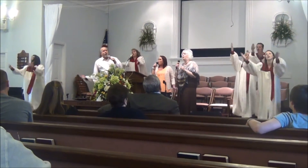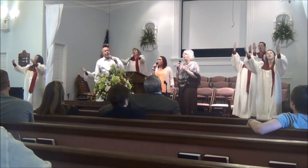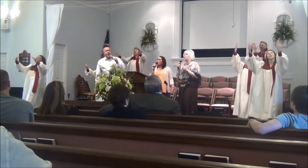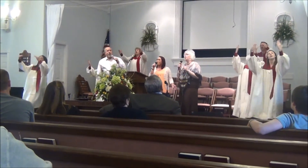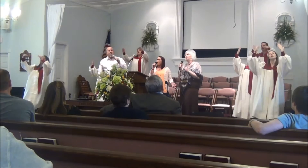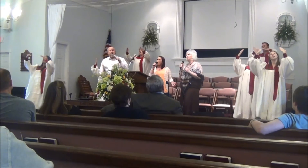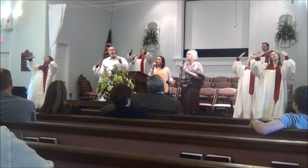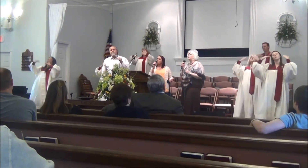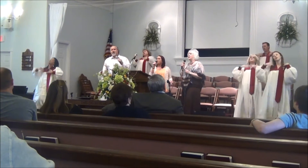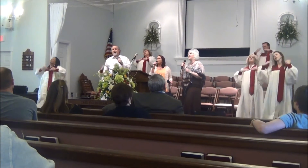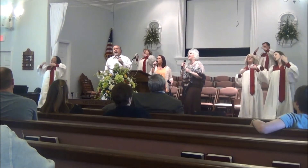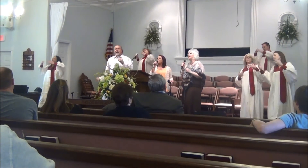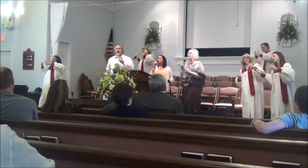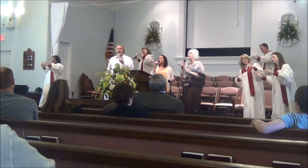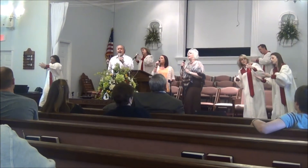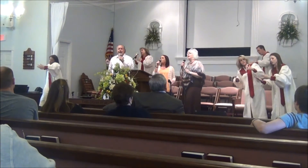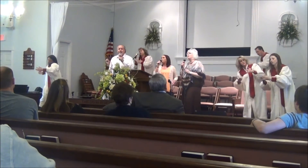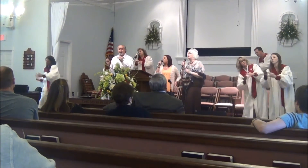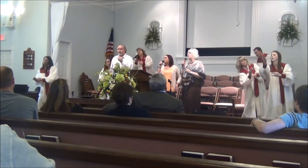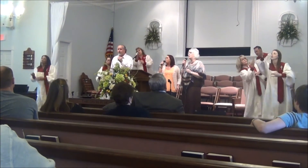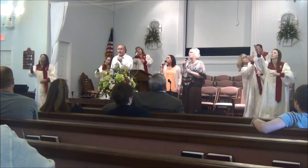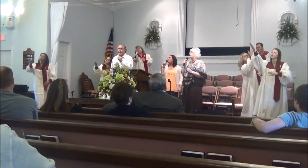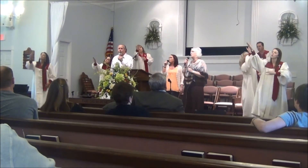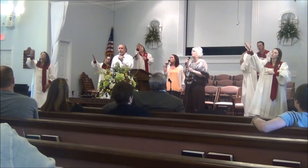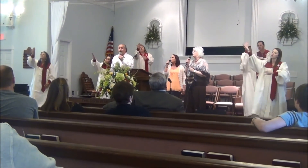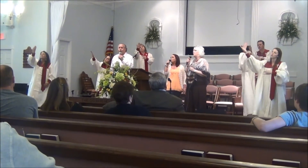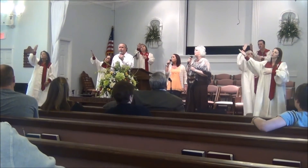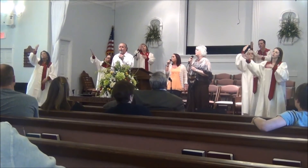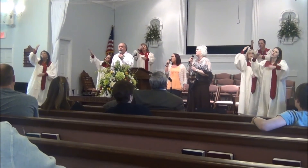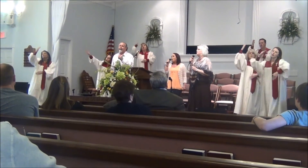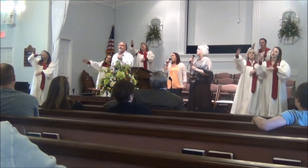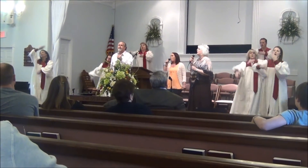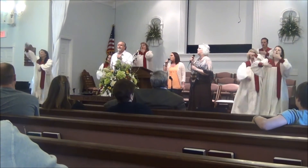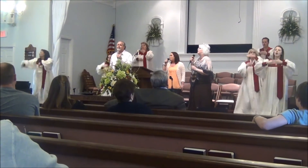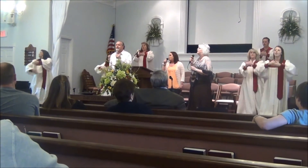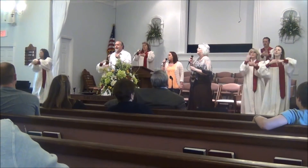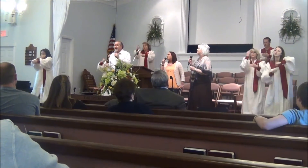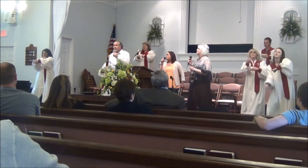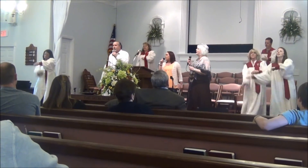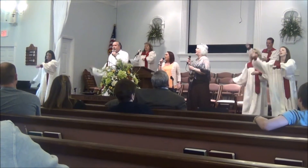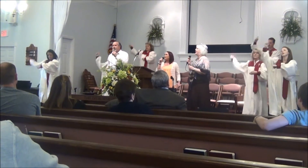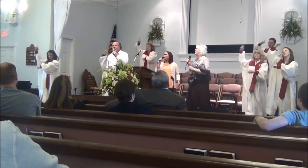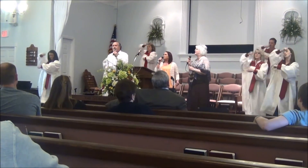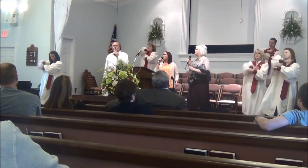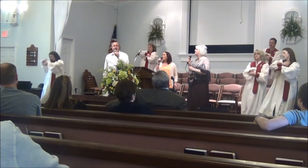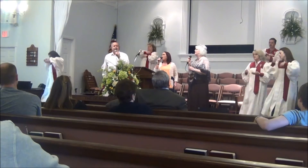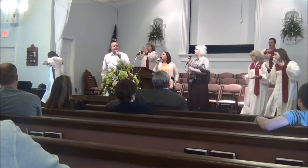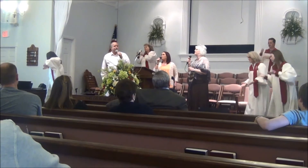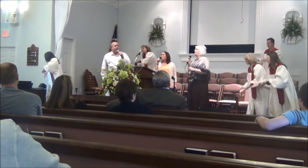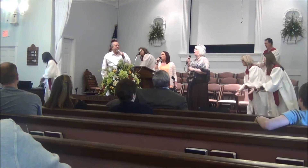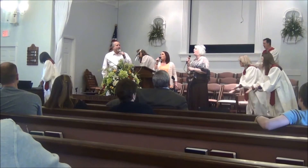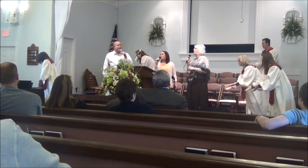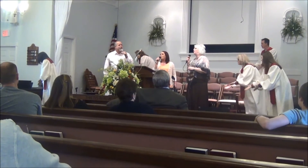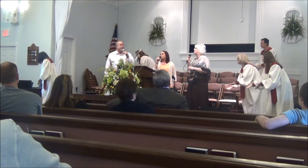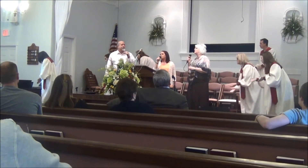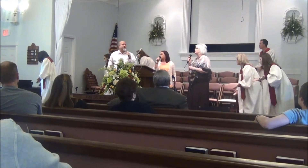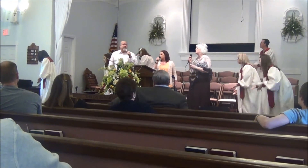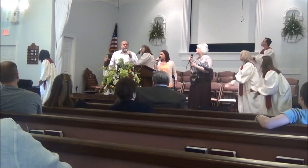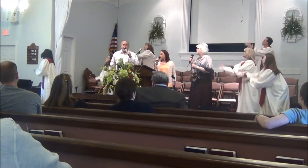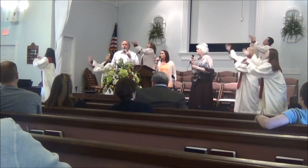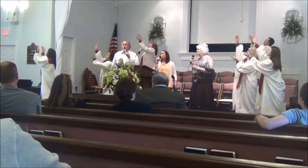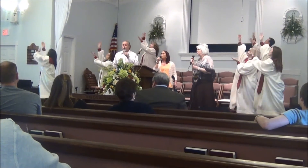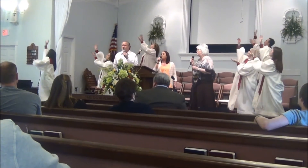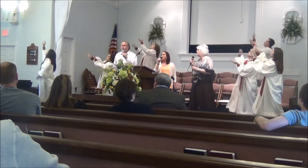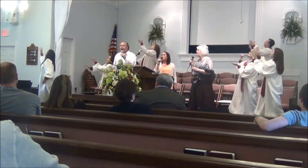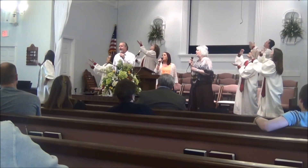brought me through. All the days I've lost